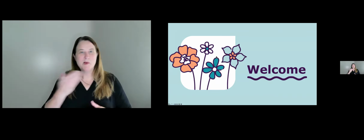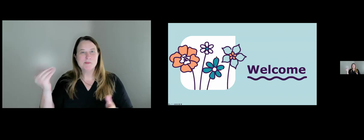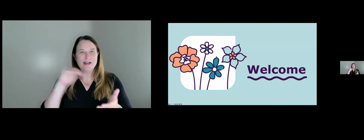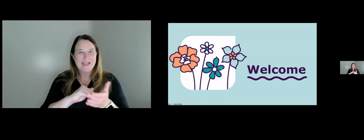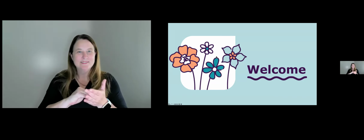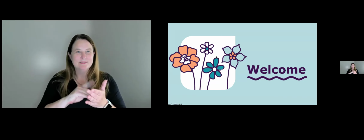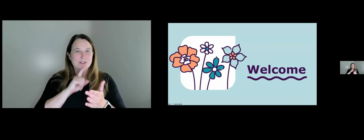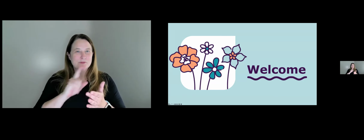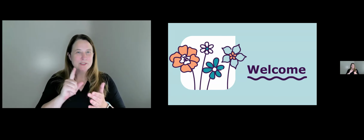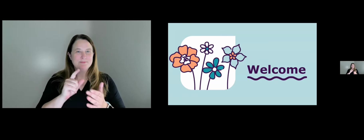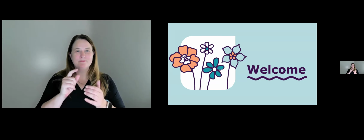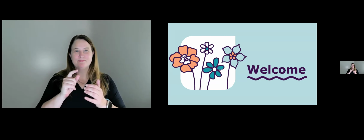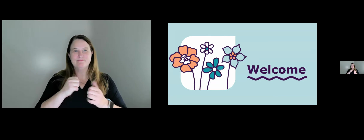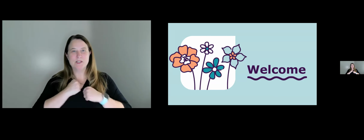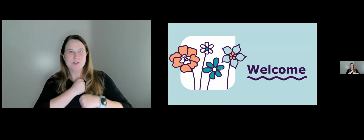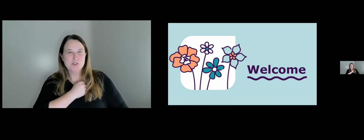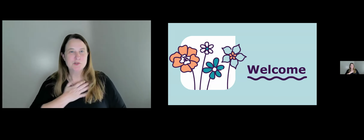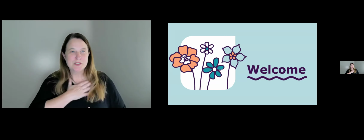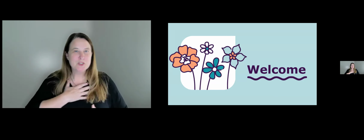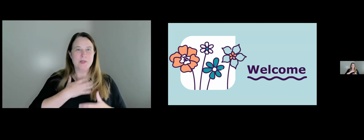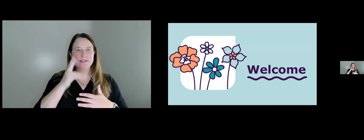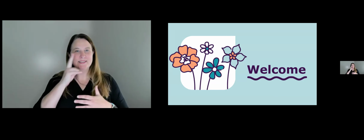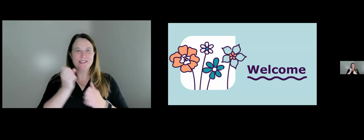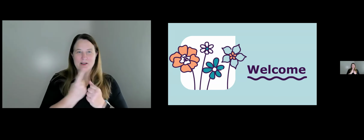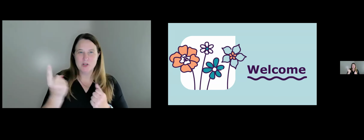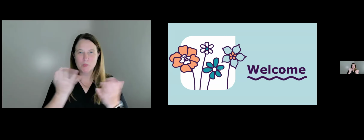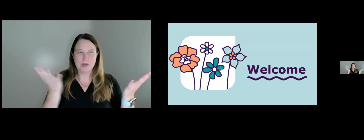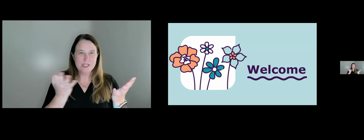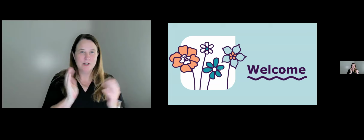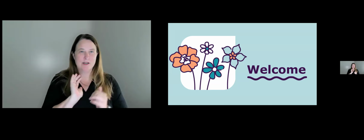disability. Okay, welcome again.